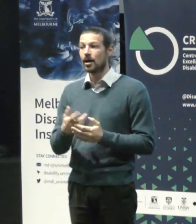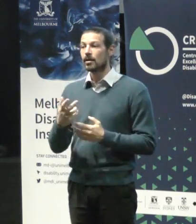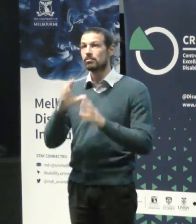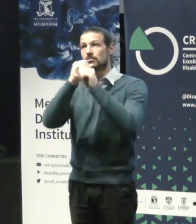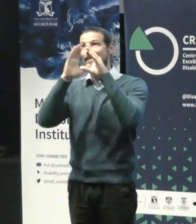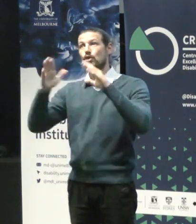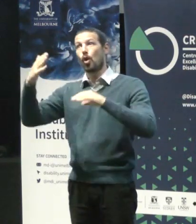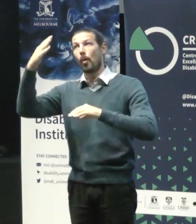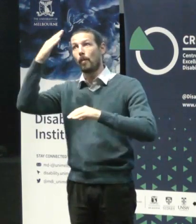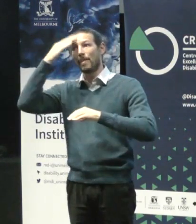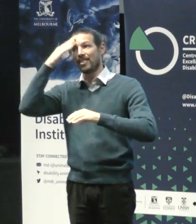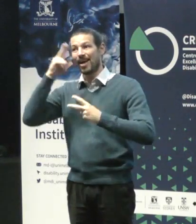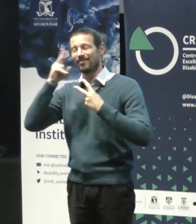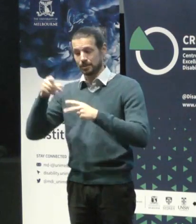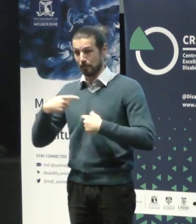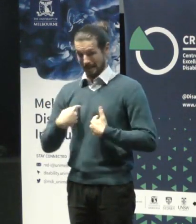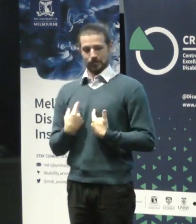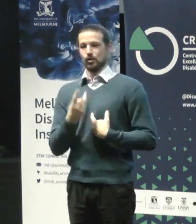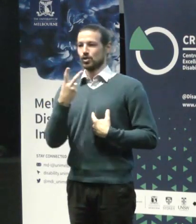mine, 2 days, you're out.